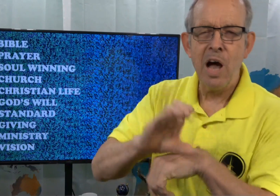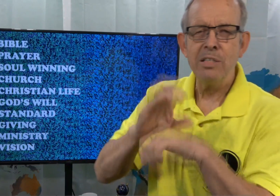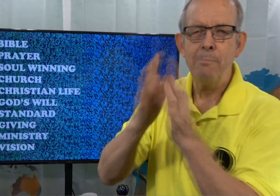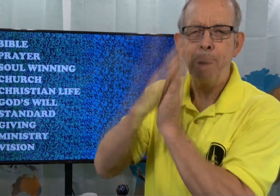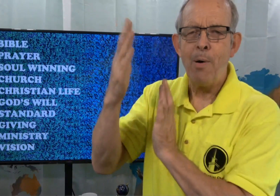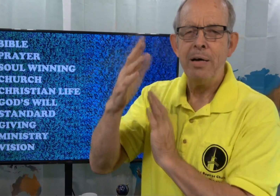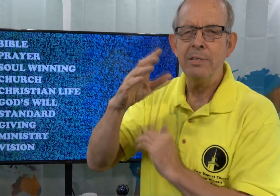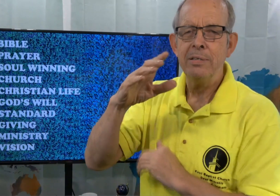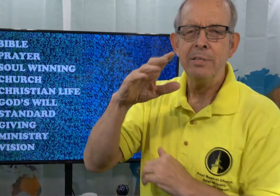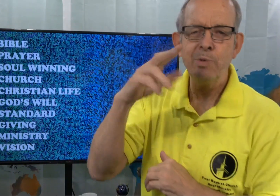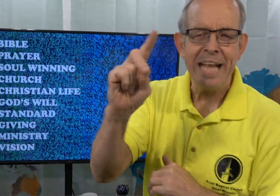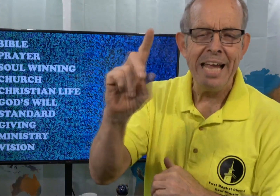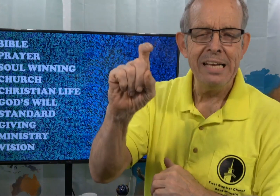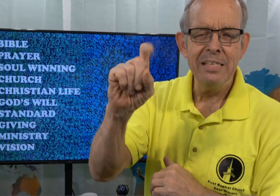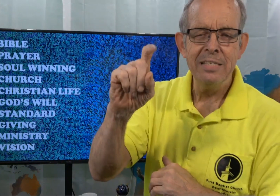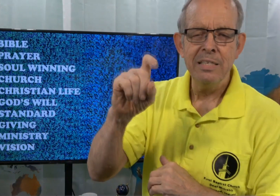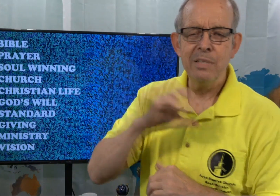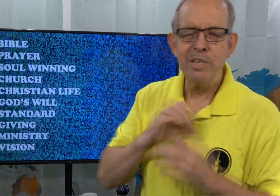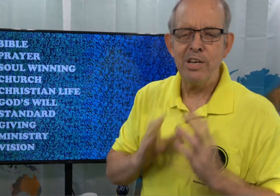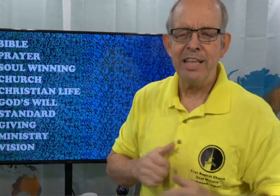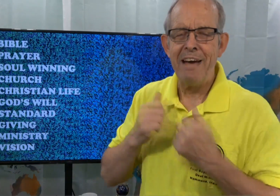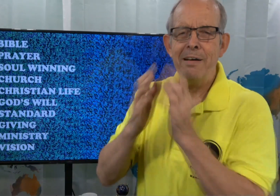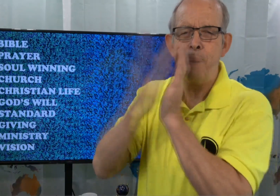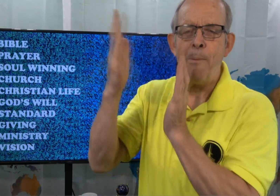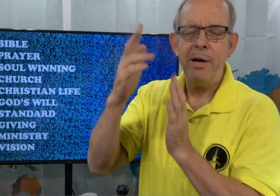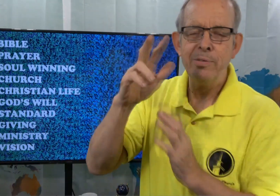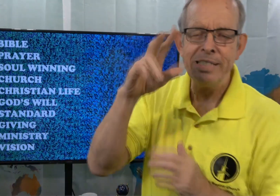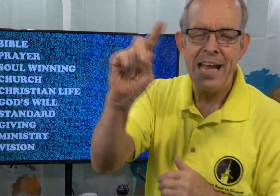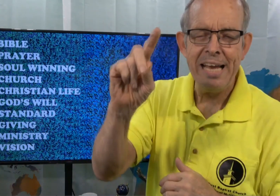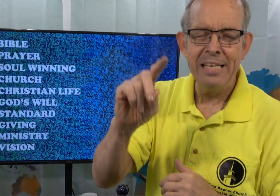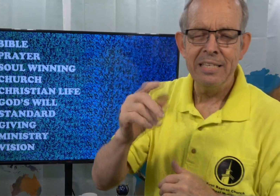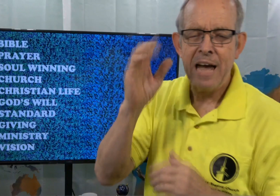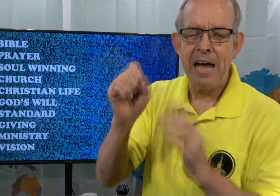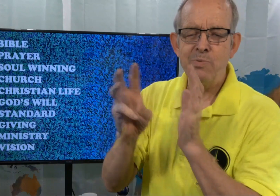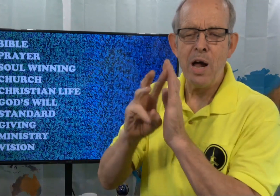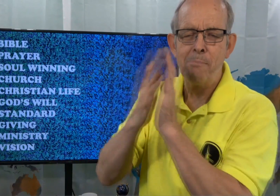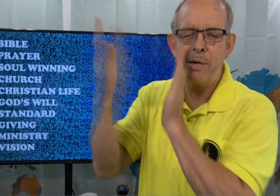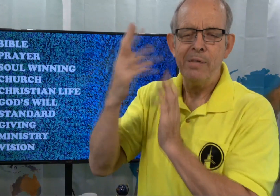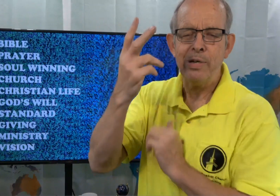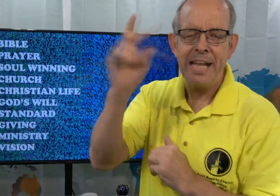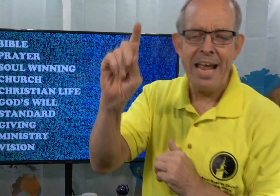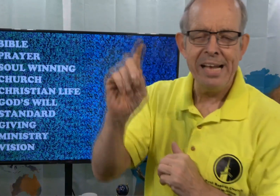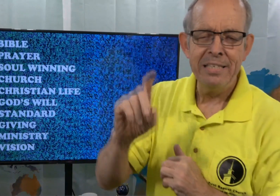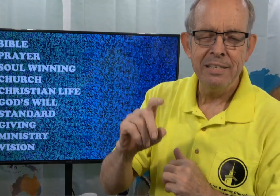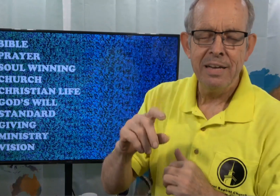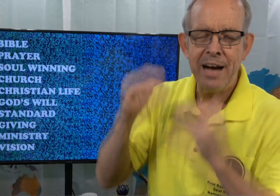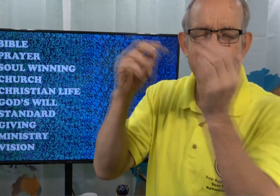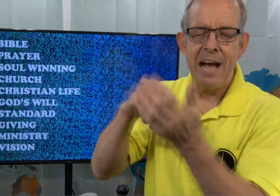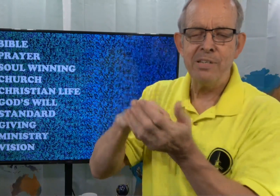Serve, pop, to D. Wish your life, pop, to D. God's will, pop, to D. I shall